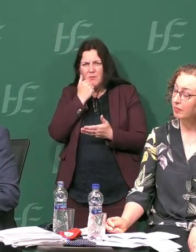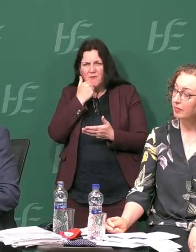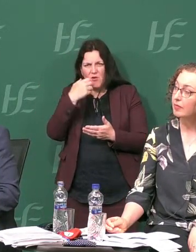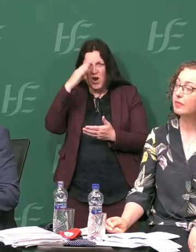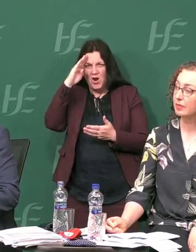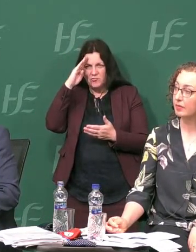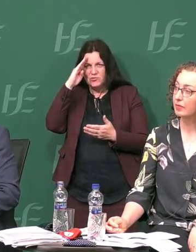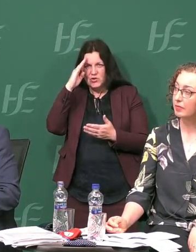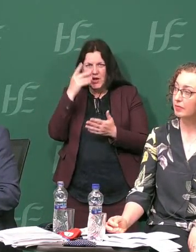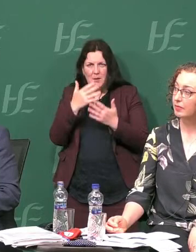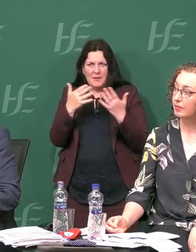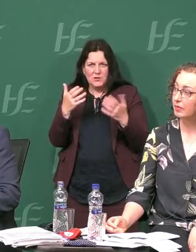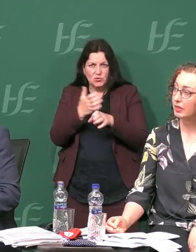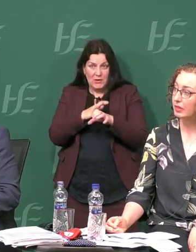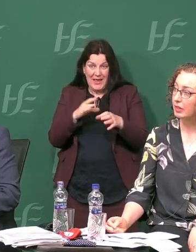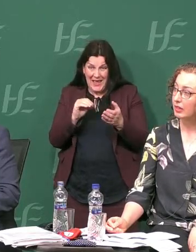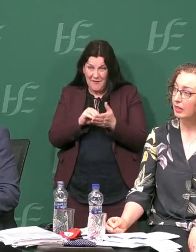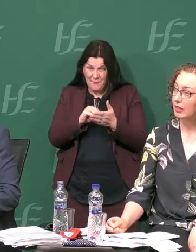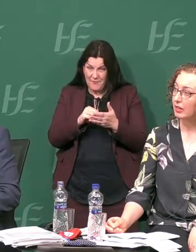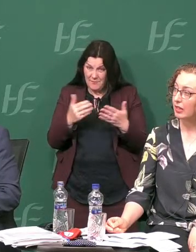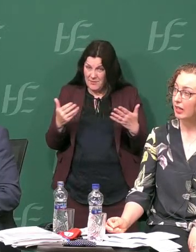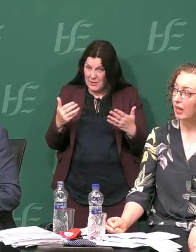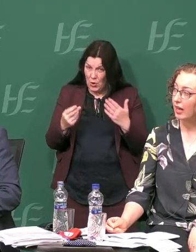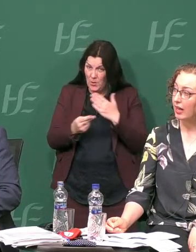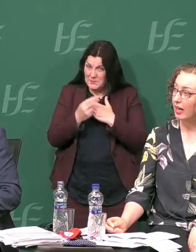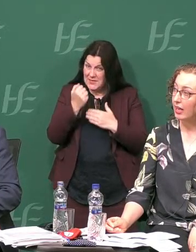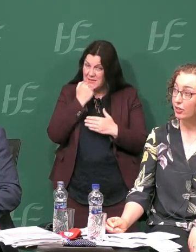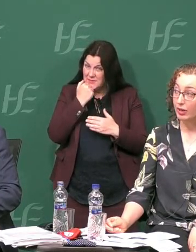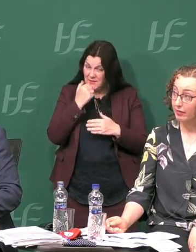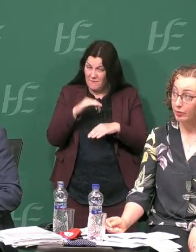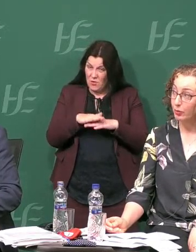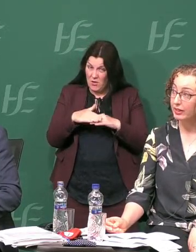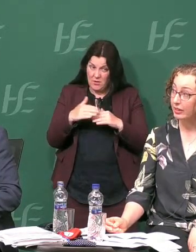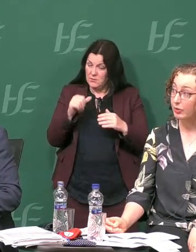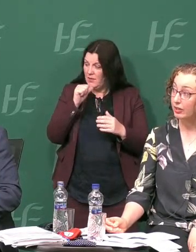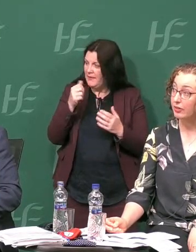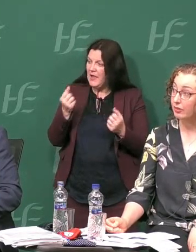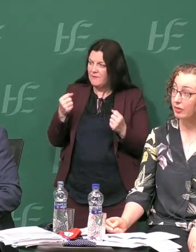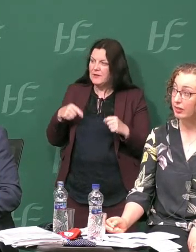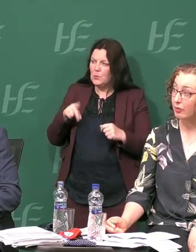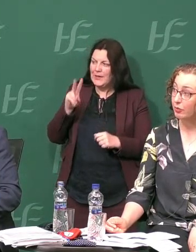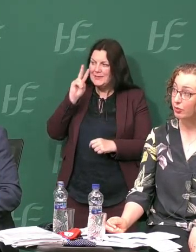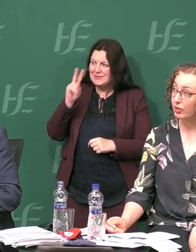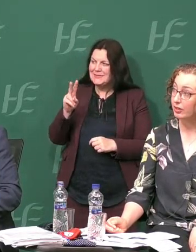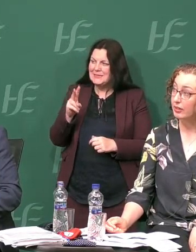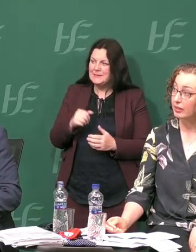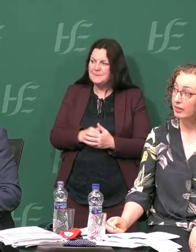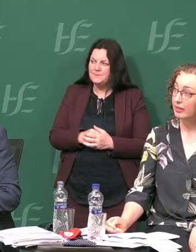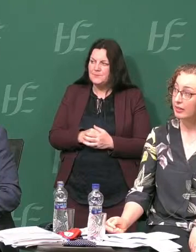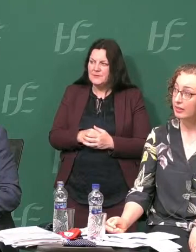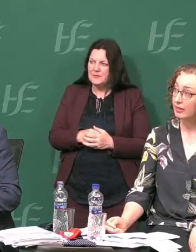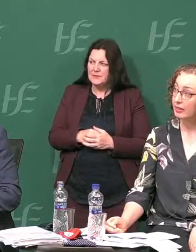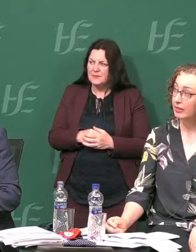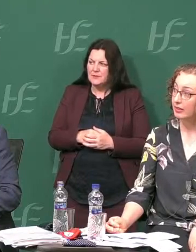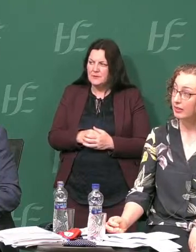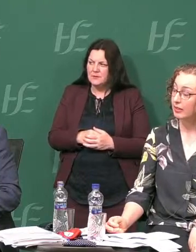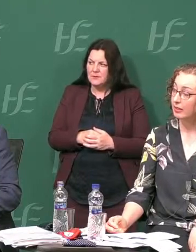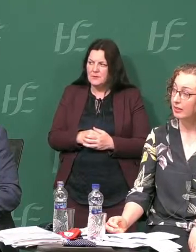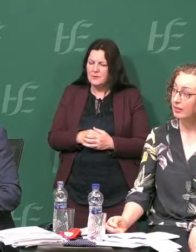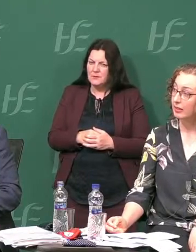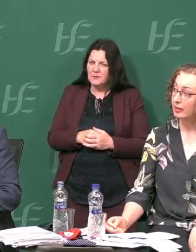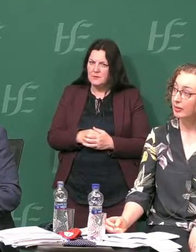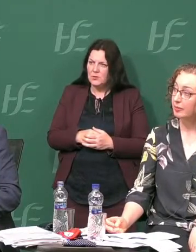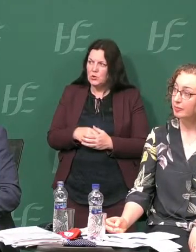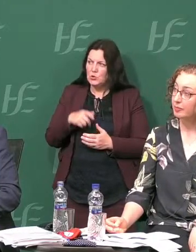Irish cases. So do we have an updated number for the Irish cases? Yeah, but we can see if we can get one for you. You are listing this